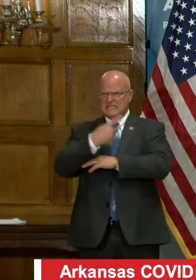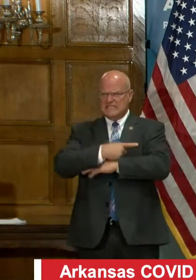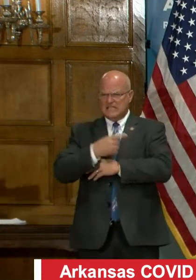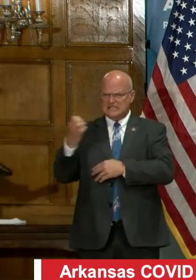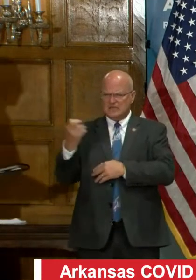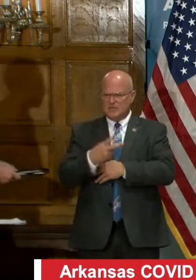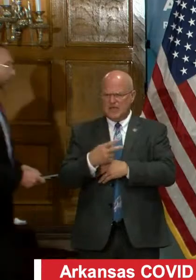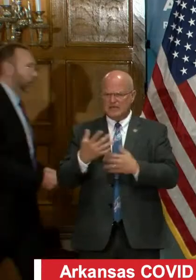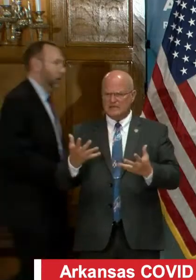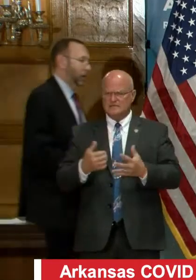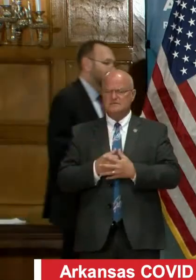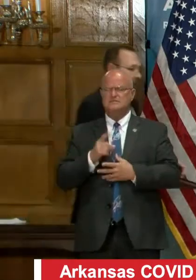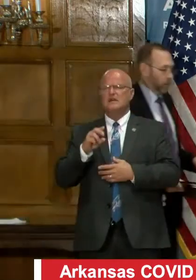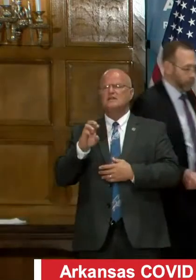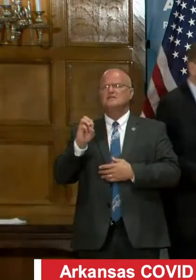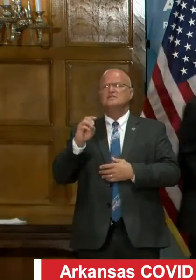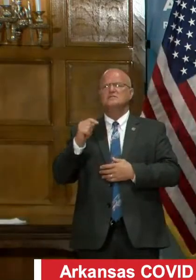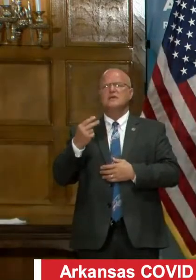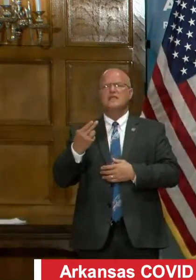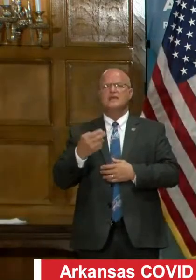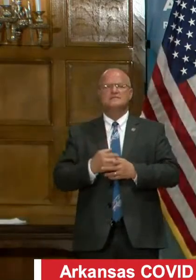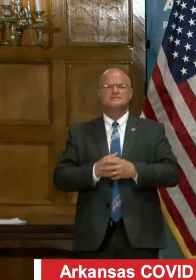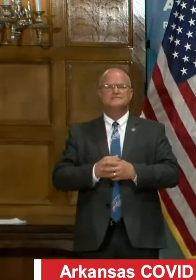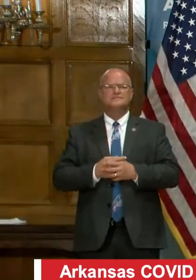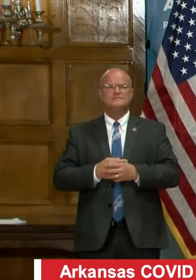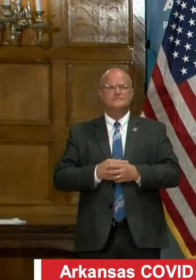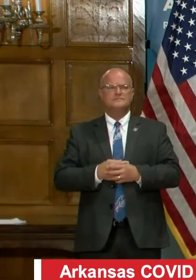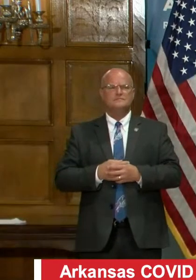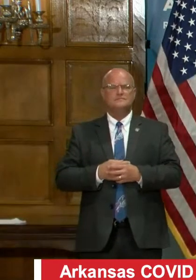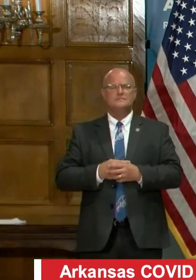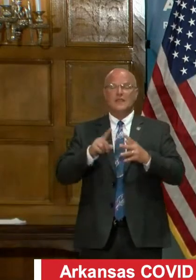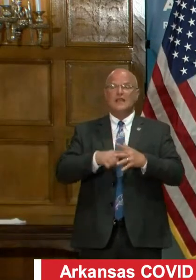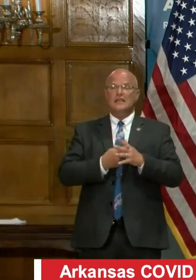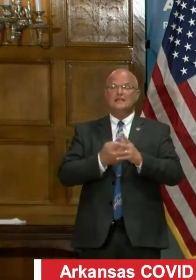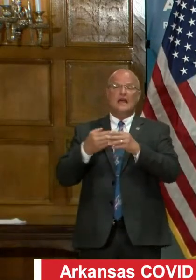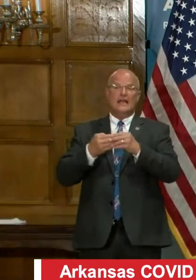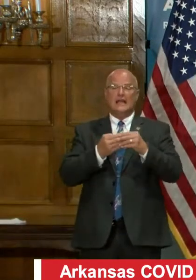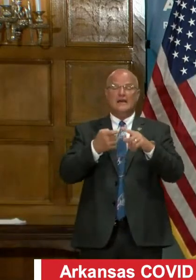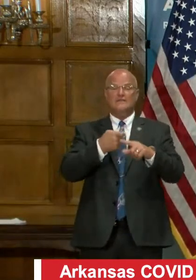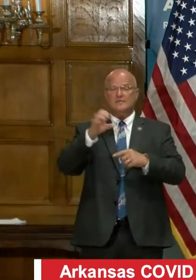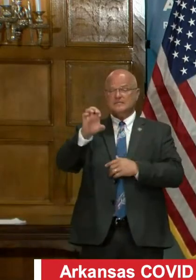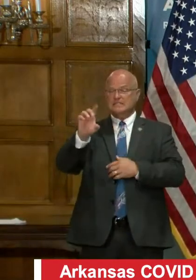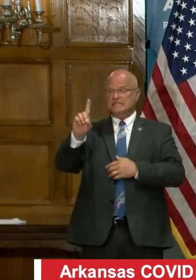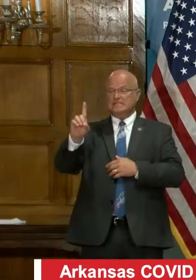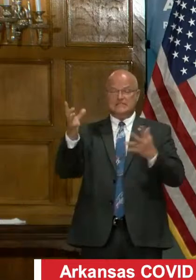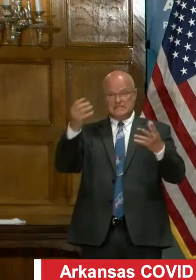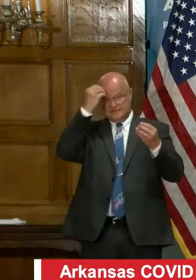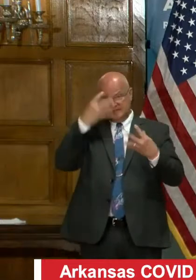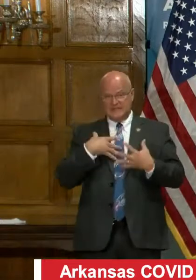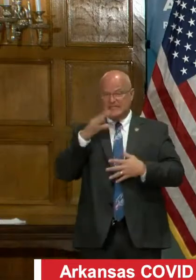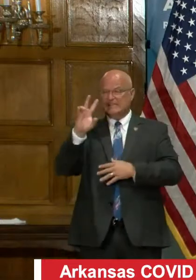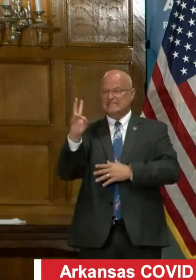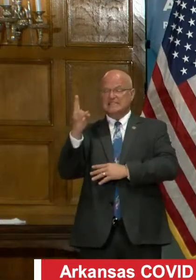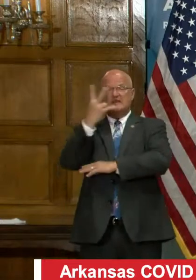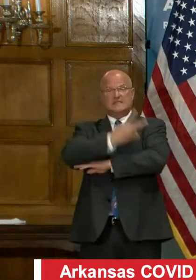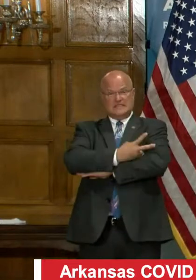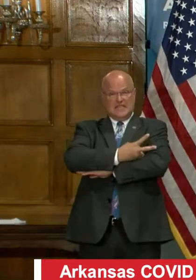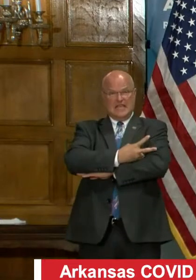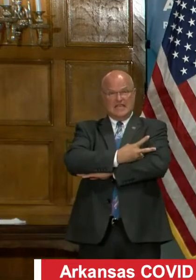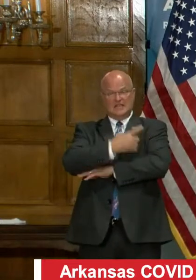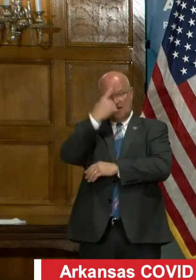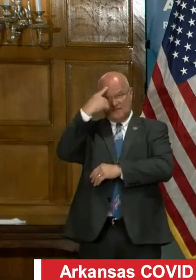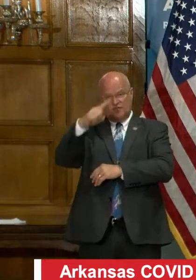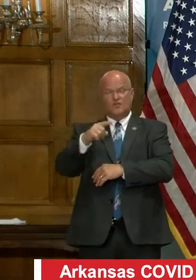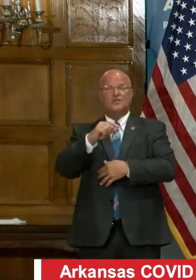days return, I think, Dr. Smith? Initially, our guidance from the CDC was 7 days